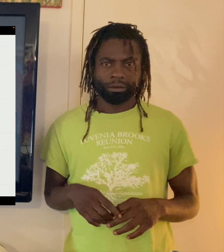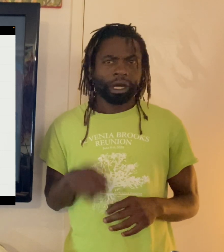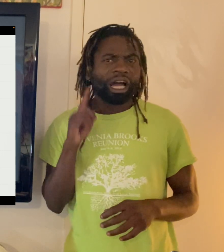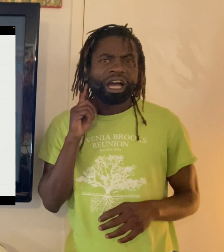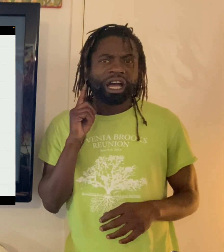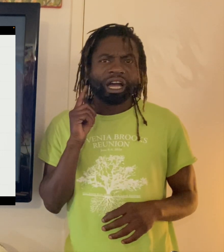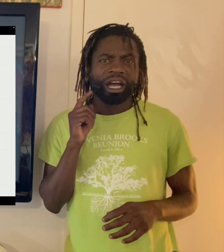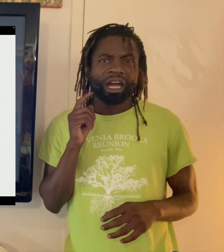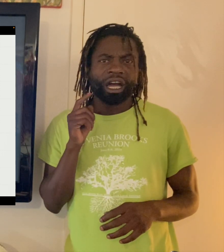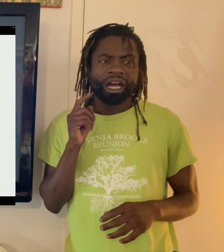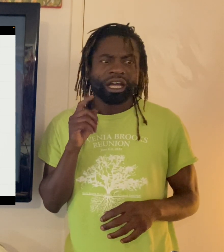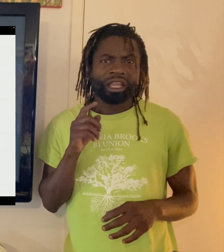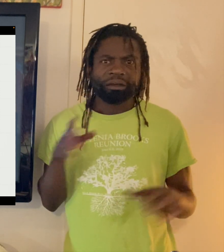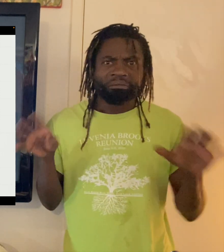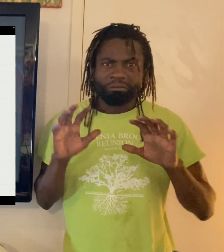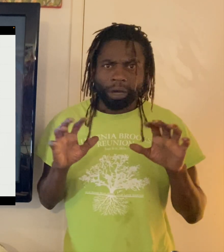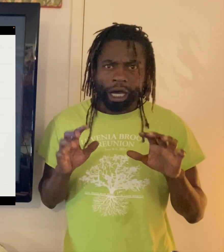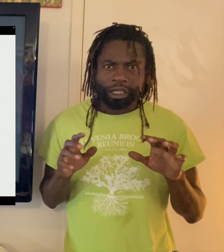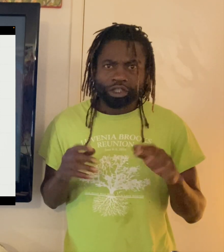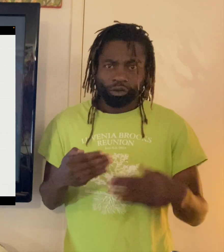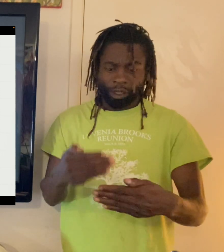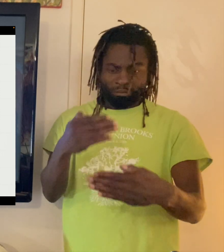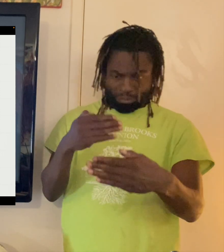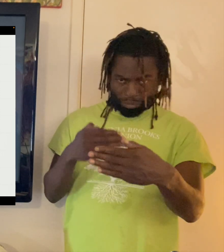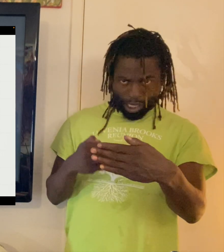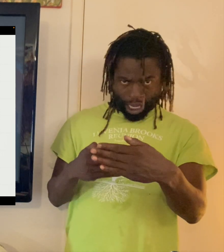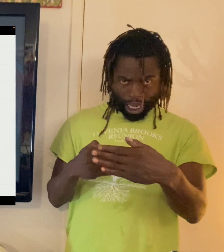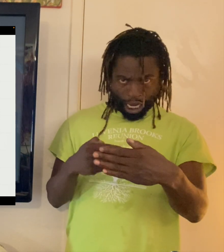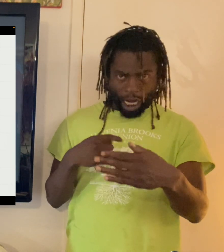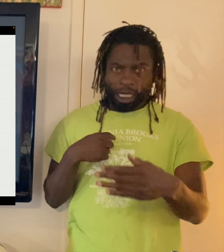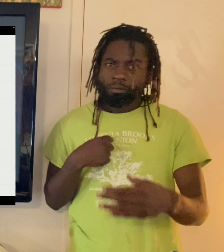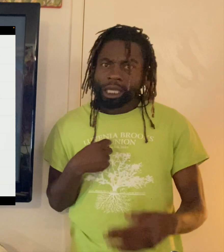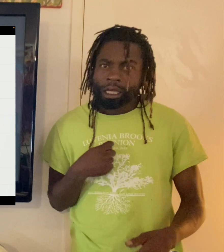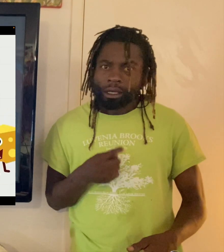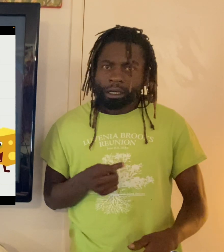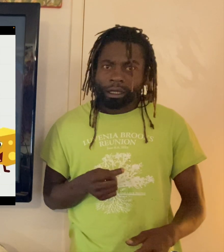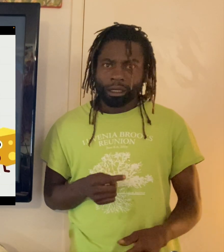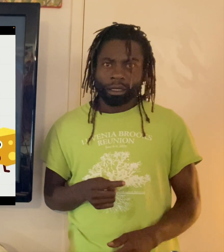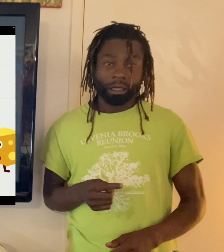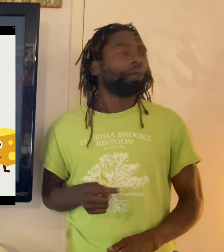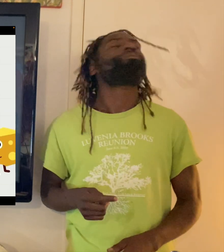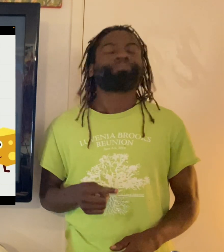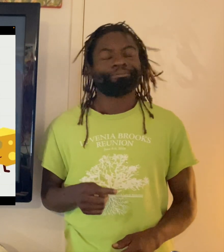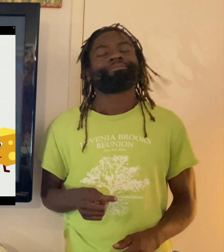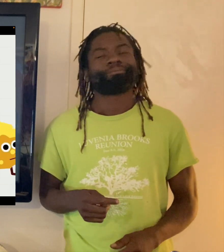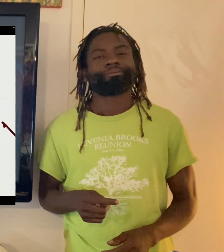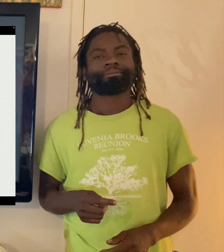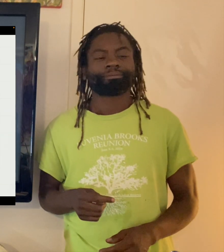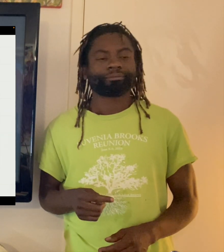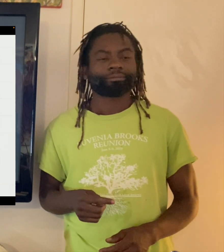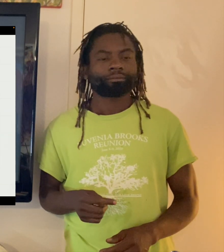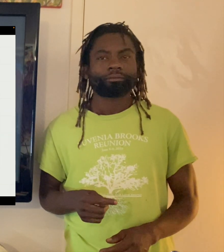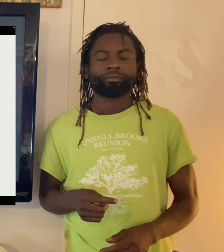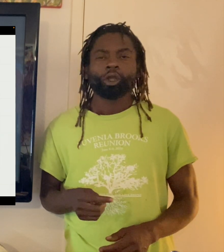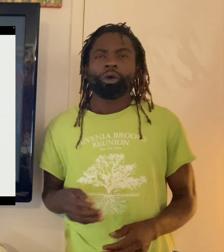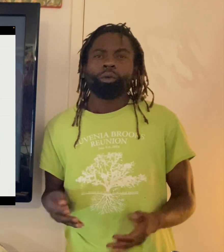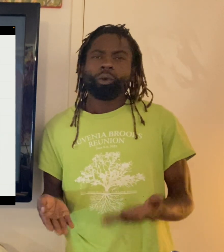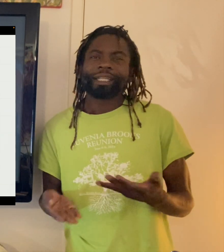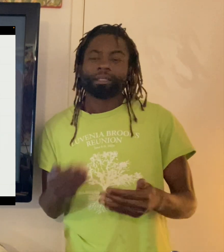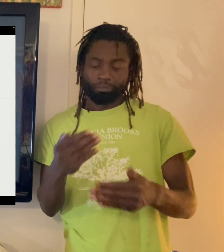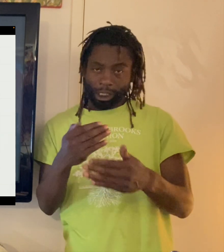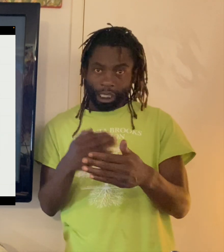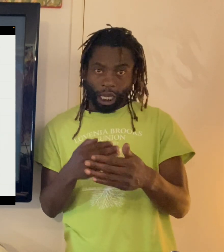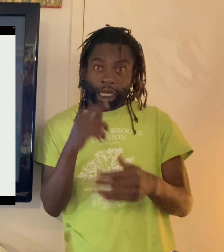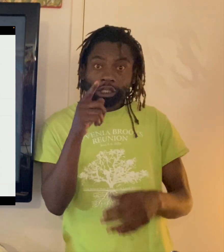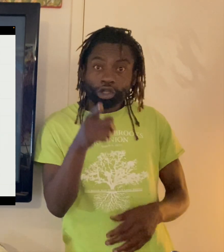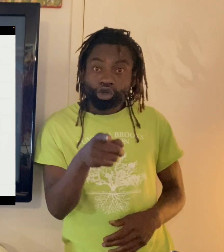Oh, really? The monster is behind me. Behind you. Hey, I know. Is there